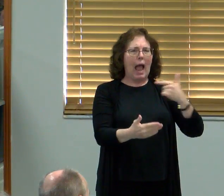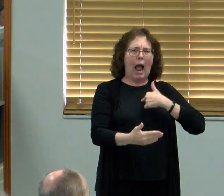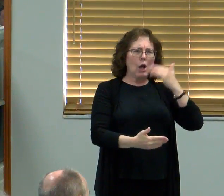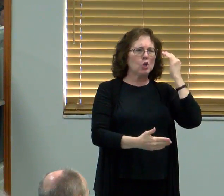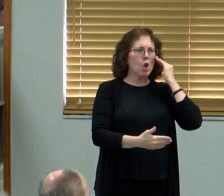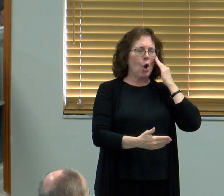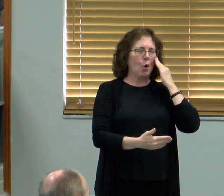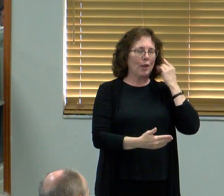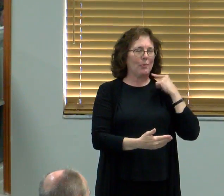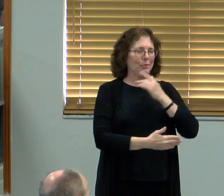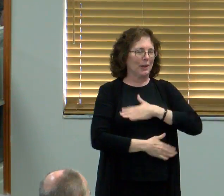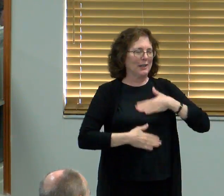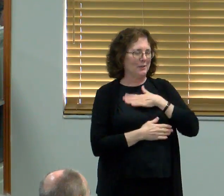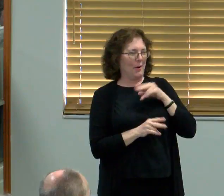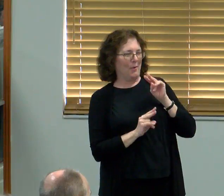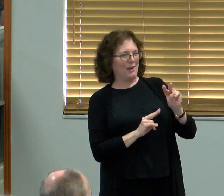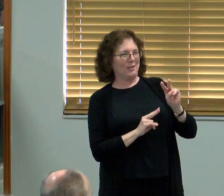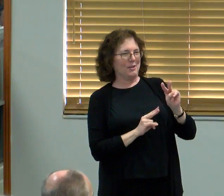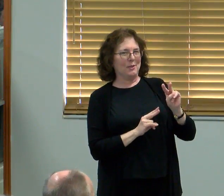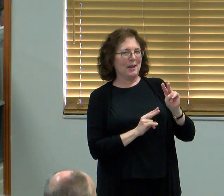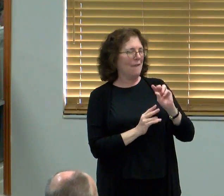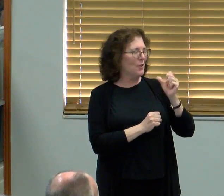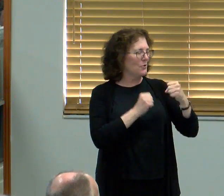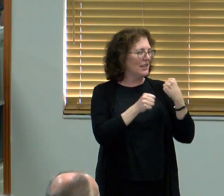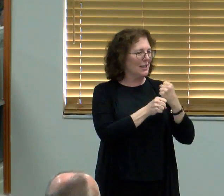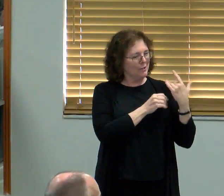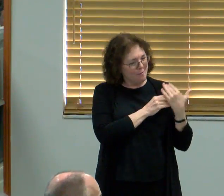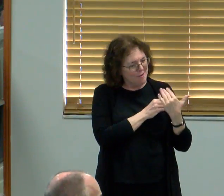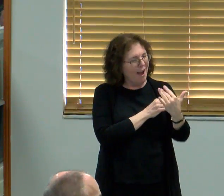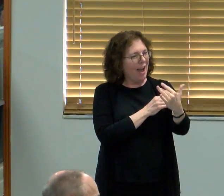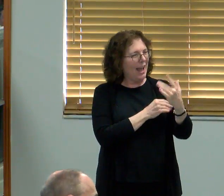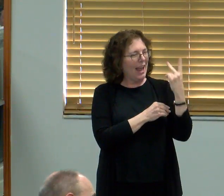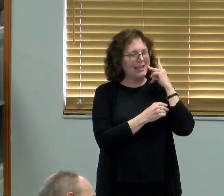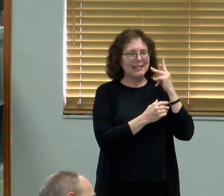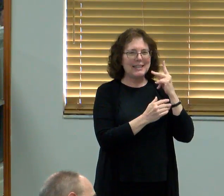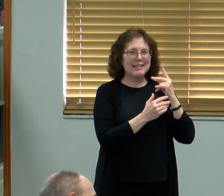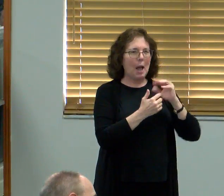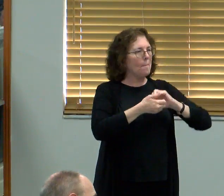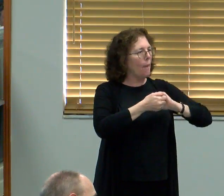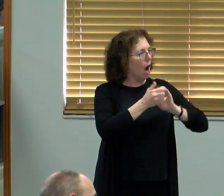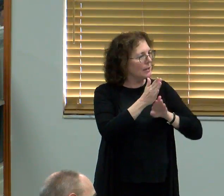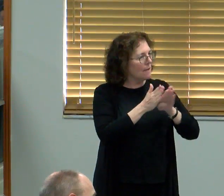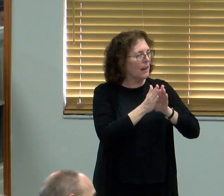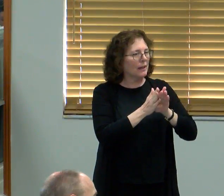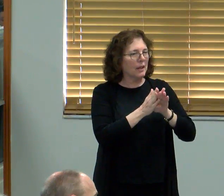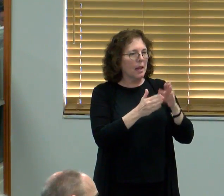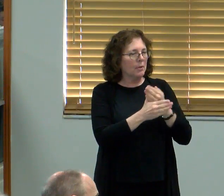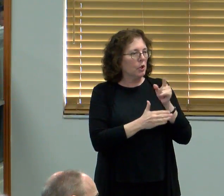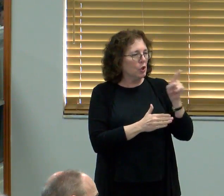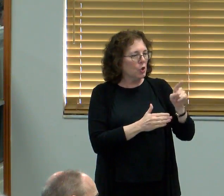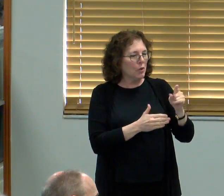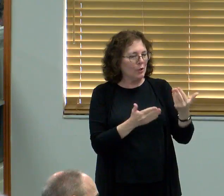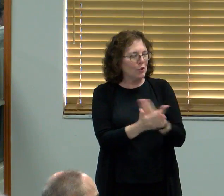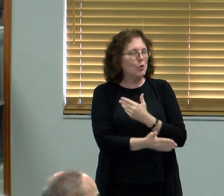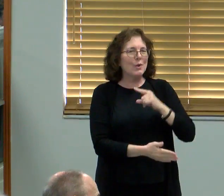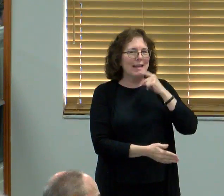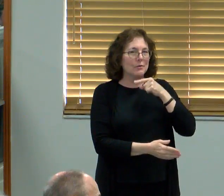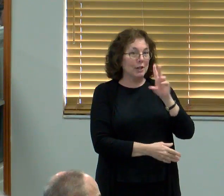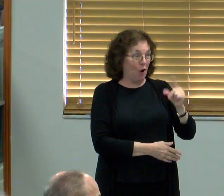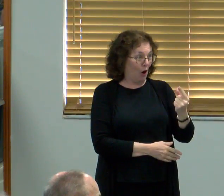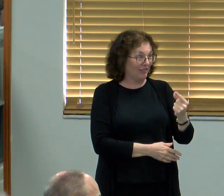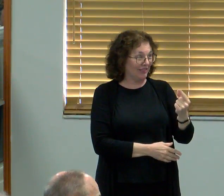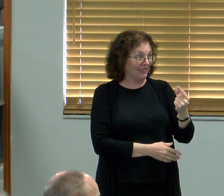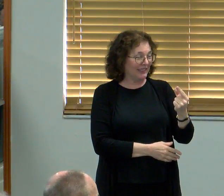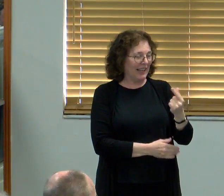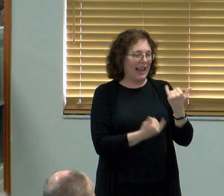that we're really going to enjoy watching you over the next few years and seeing that bond develop between you and your new hearing dog.